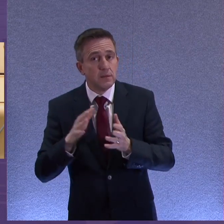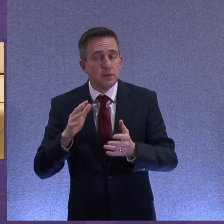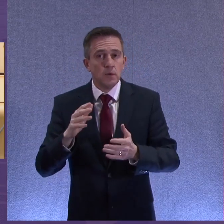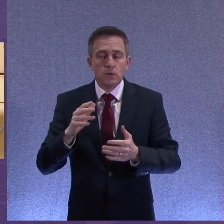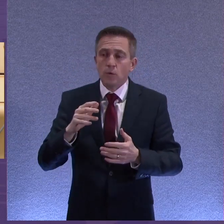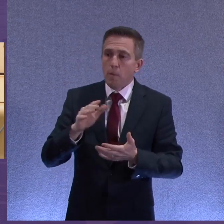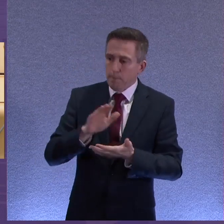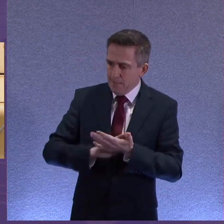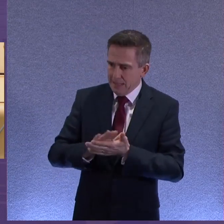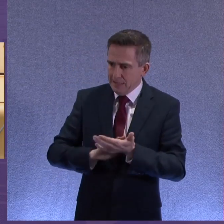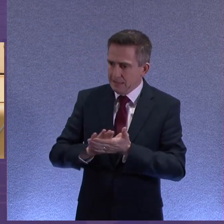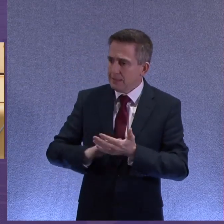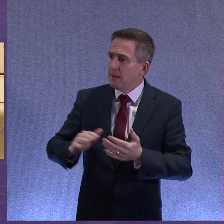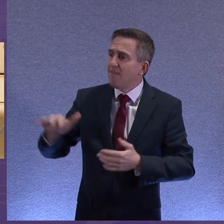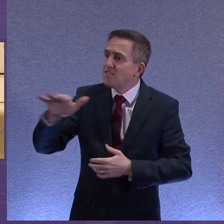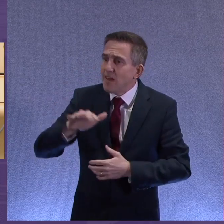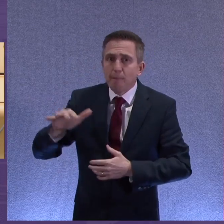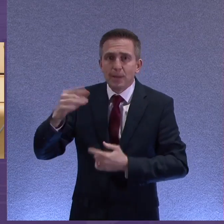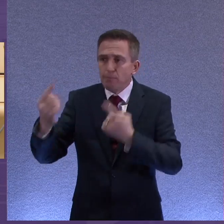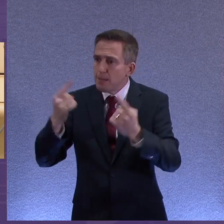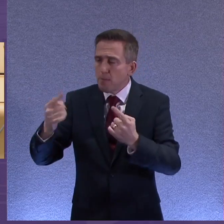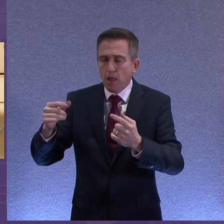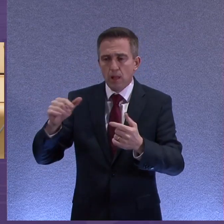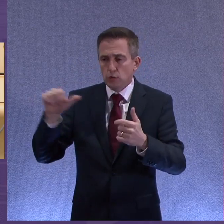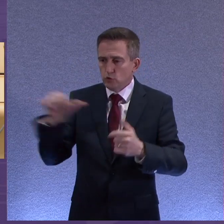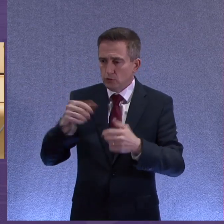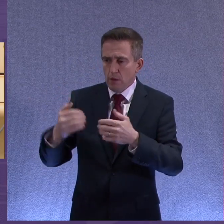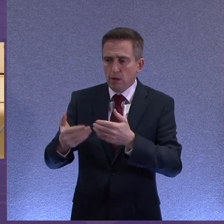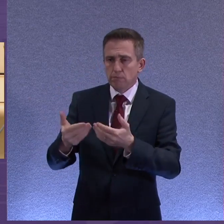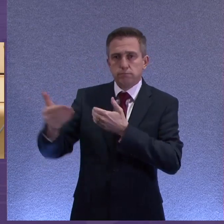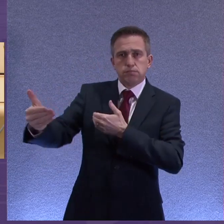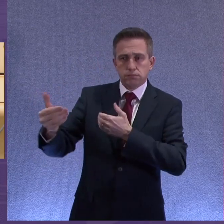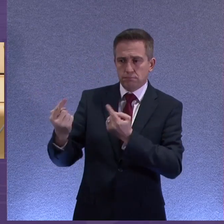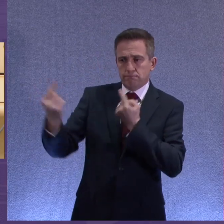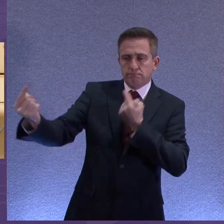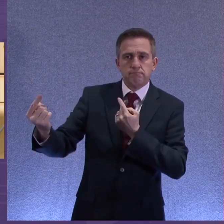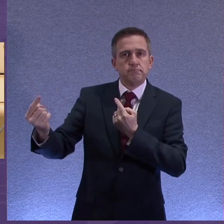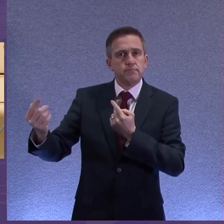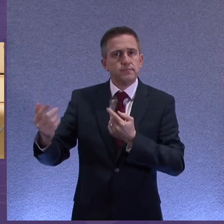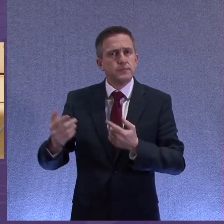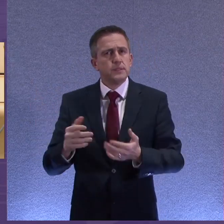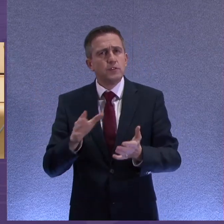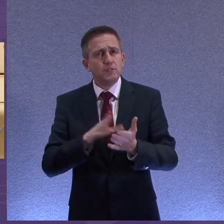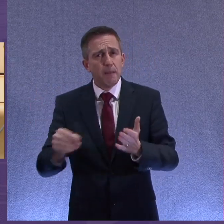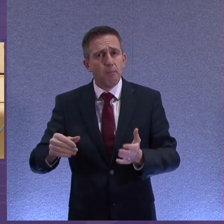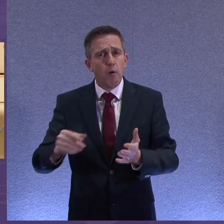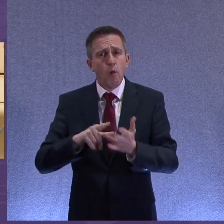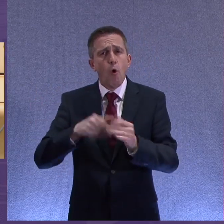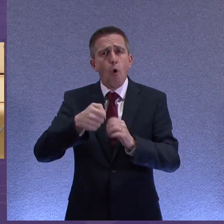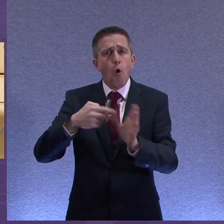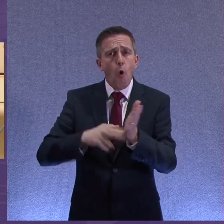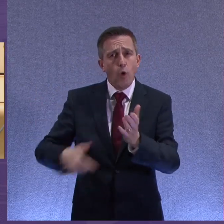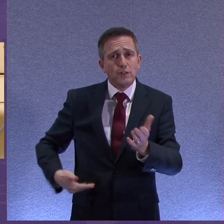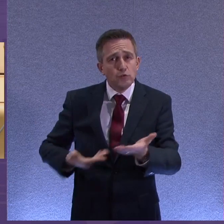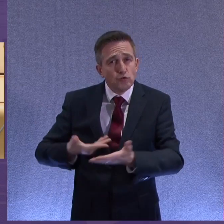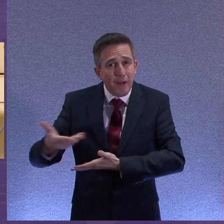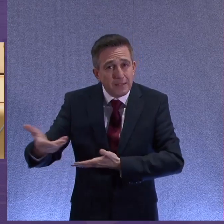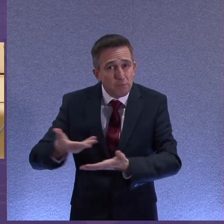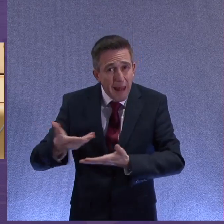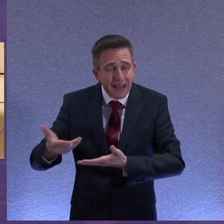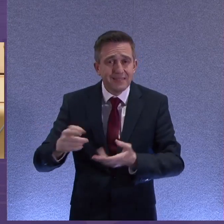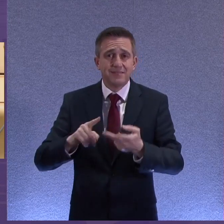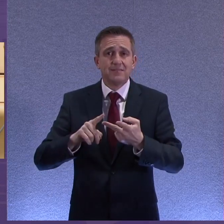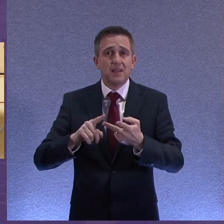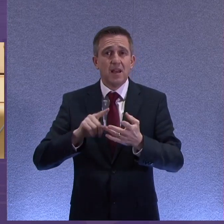other members of their household. This group includes people who have received solid organ transplants, have specific